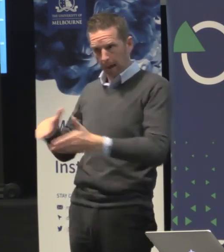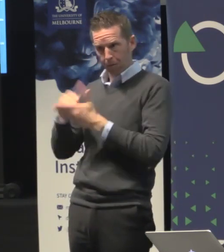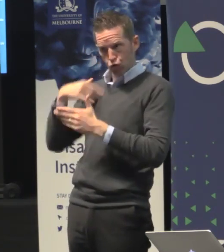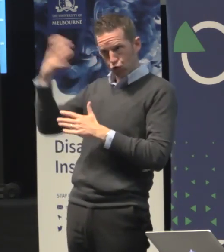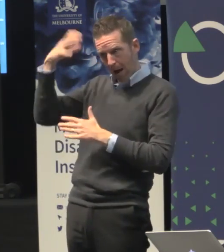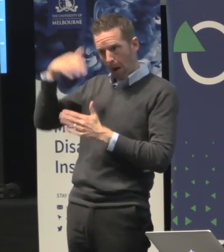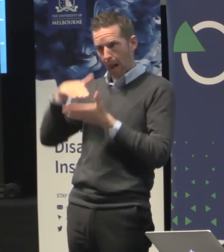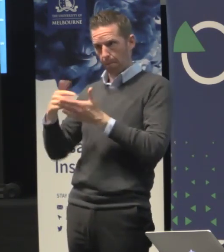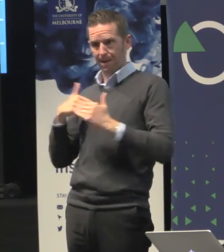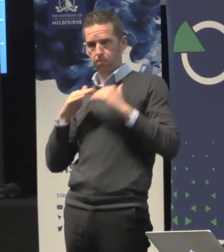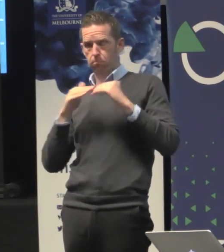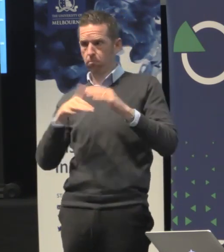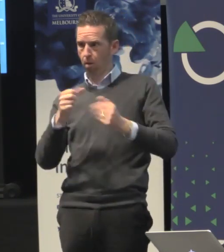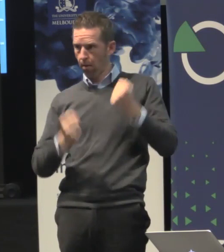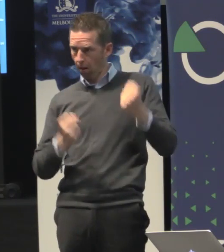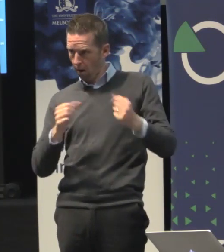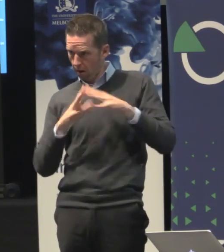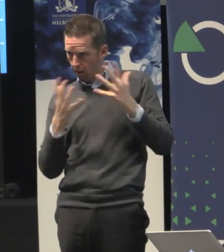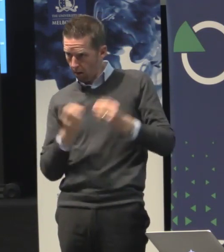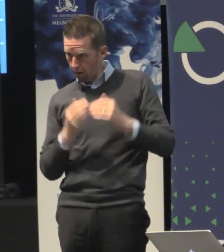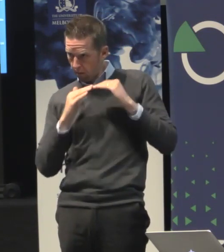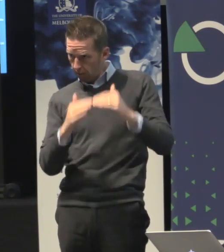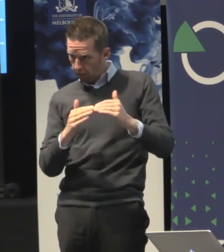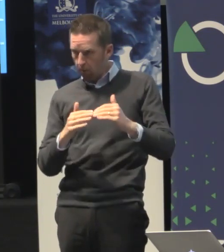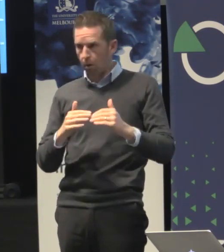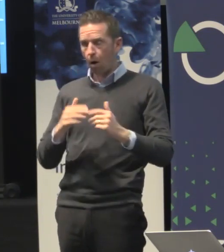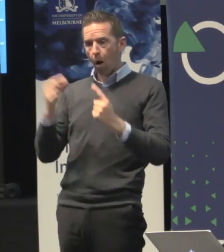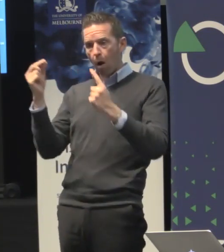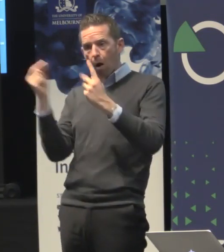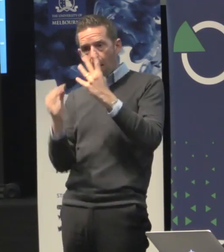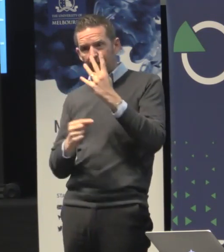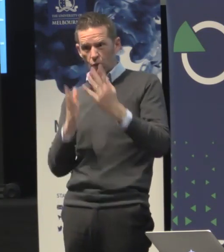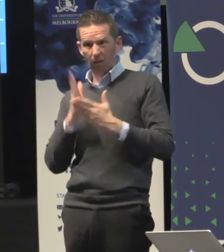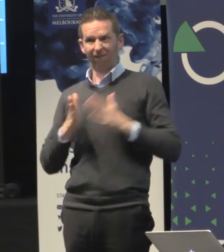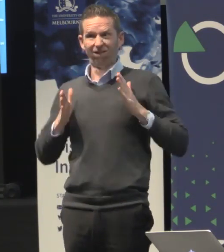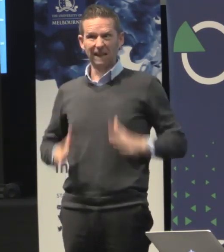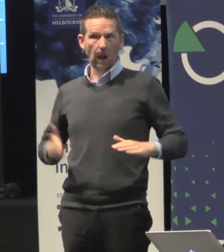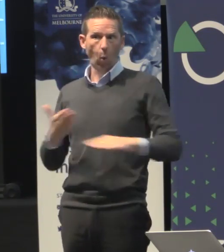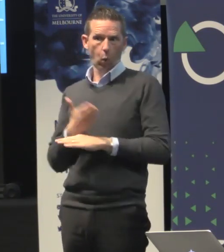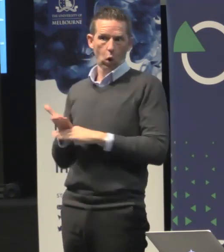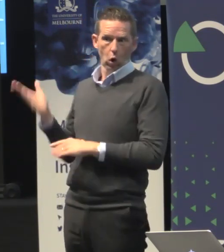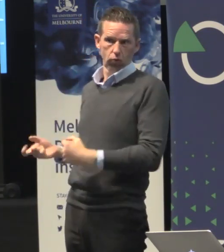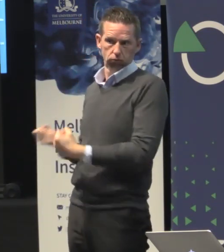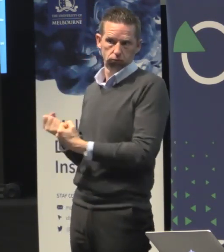my car. And all of this is really physical work.